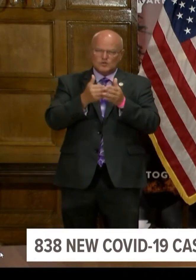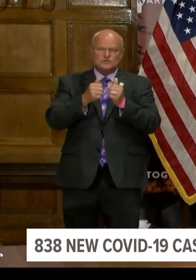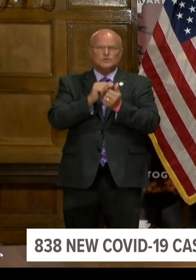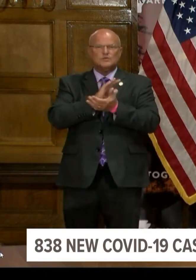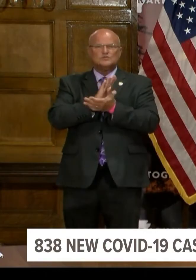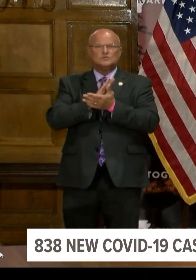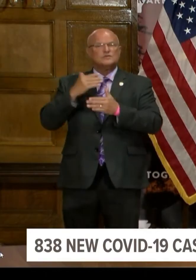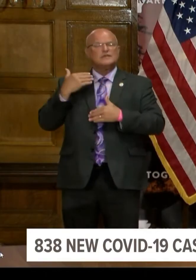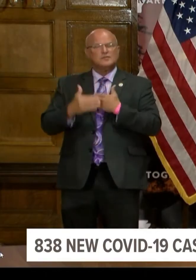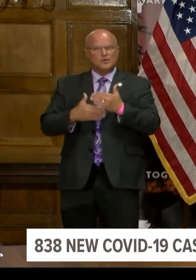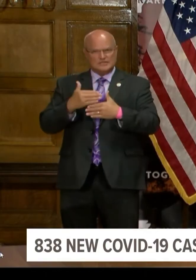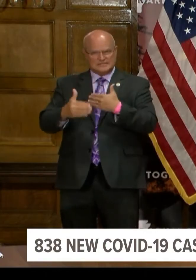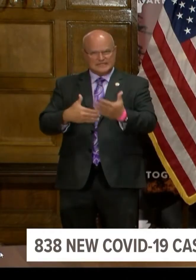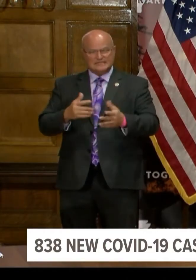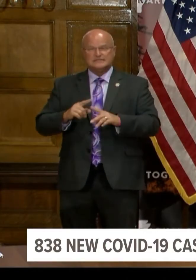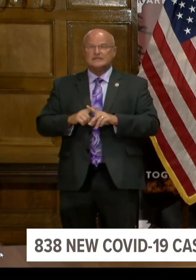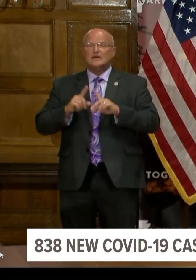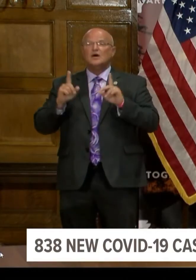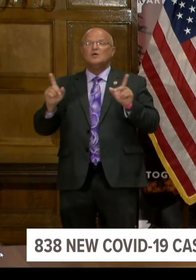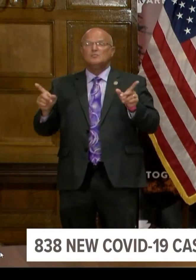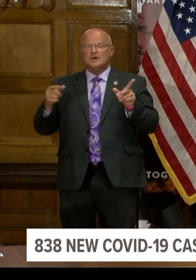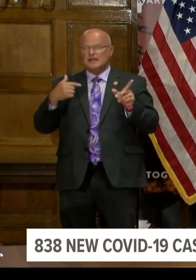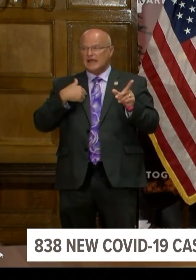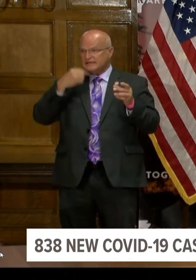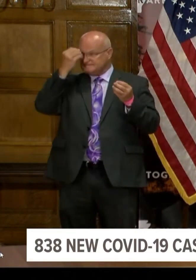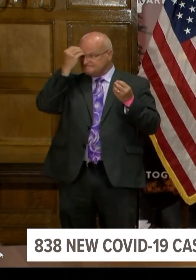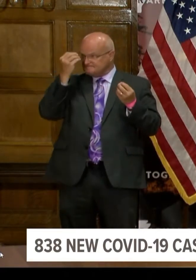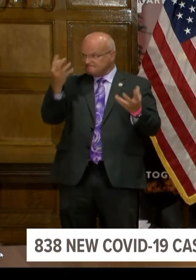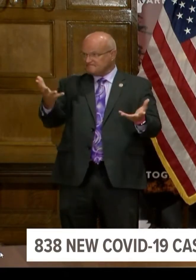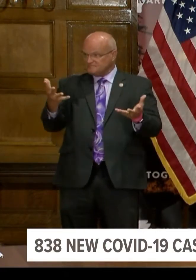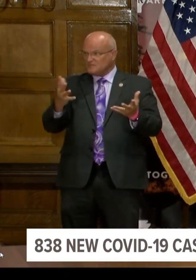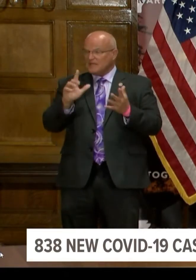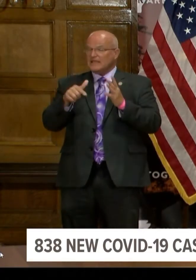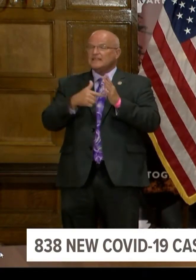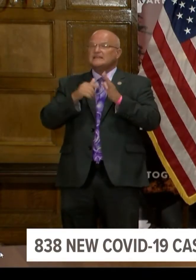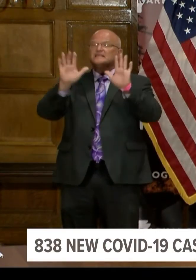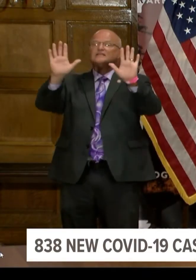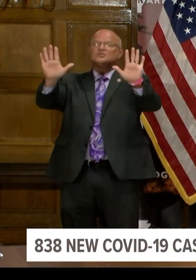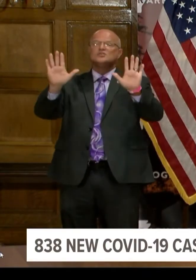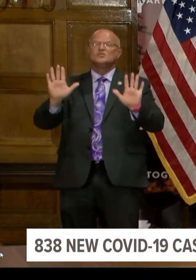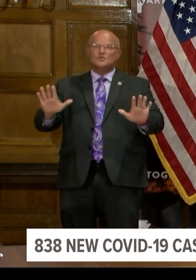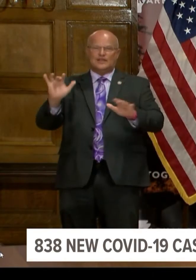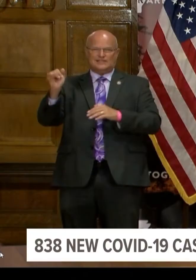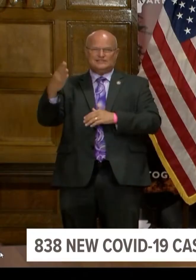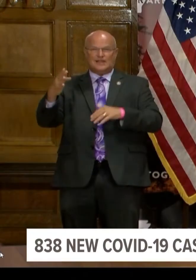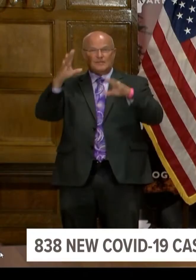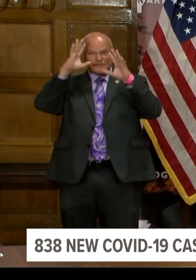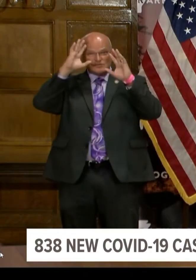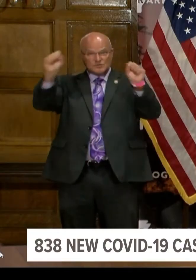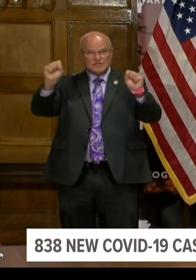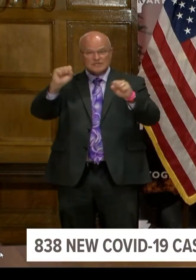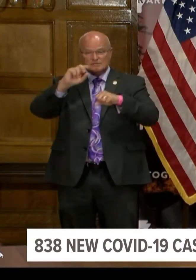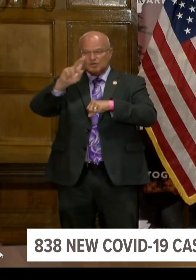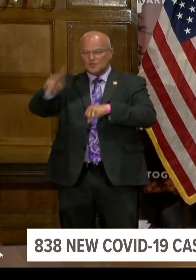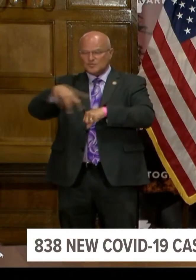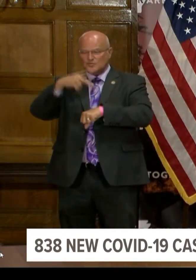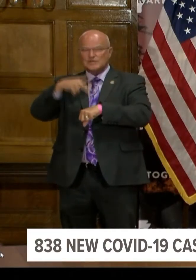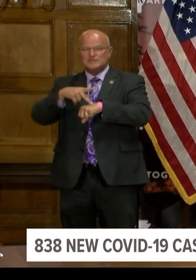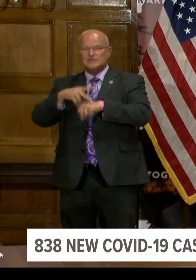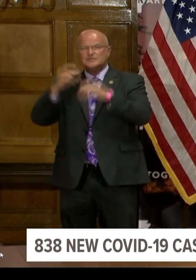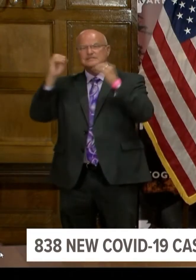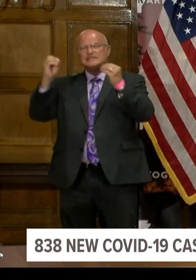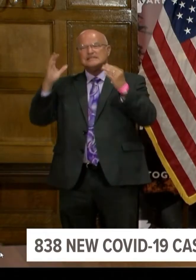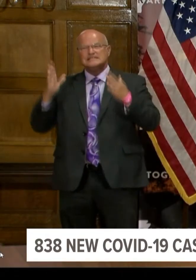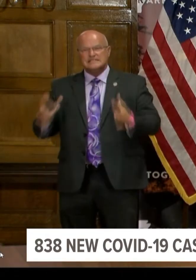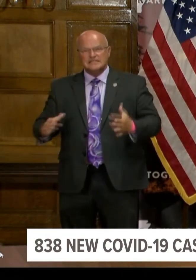that process. But I just want to say this great job to all of the superintendents, principals,